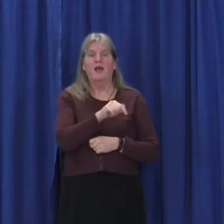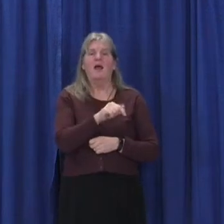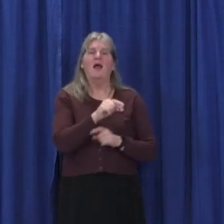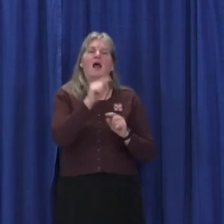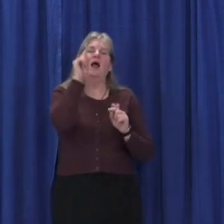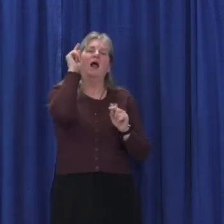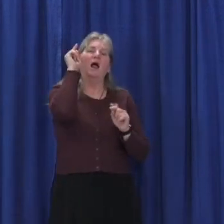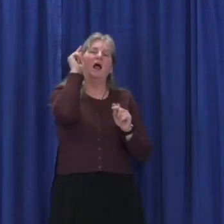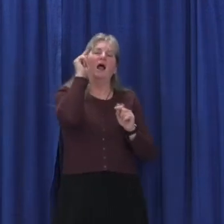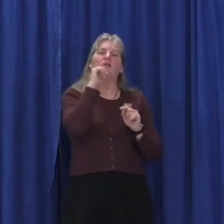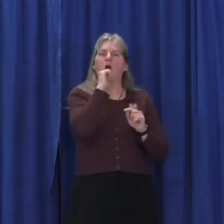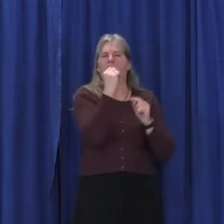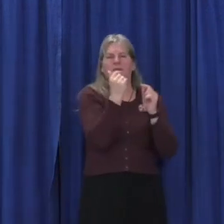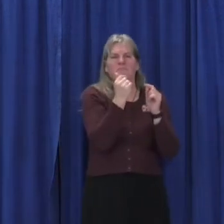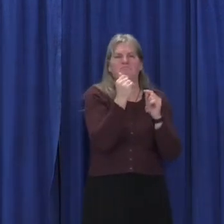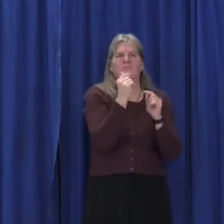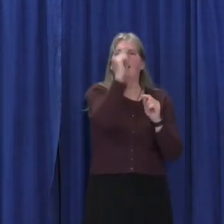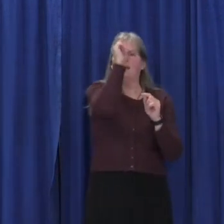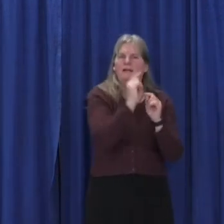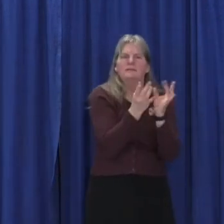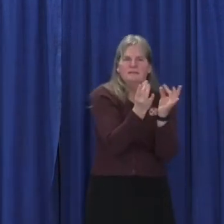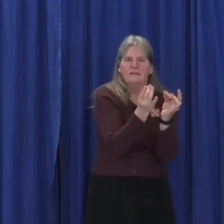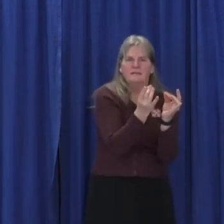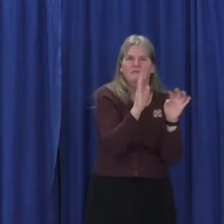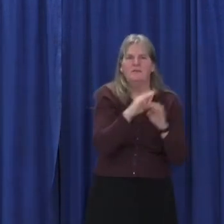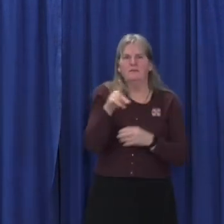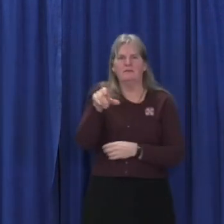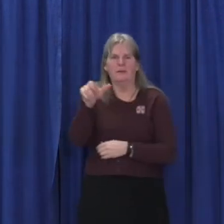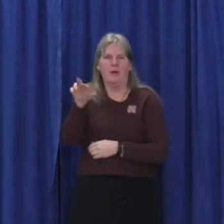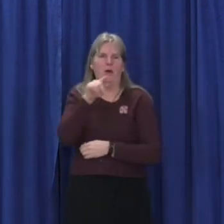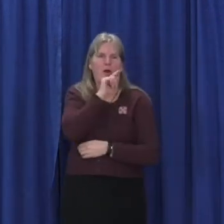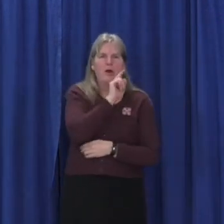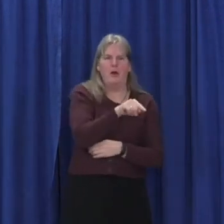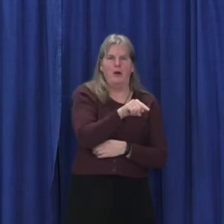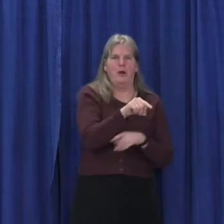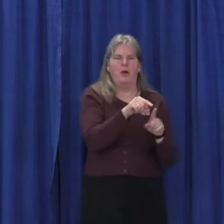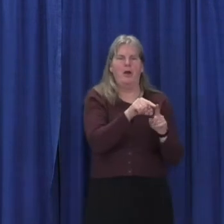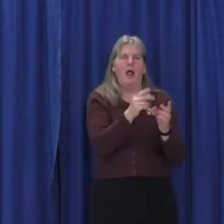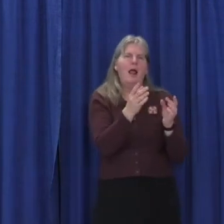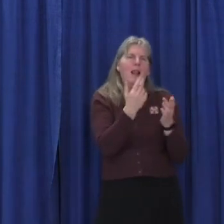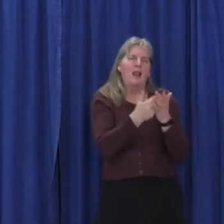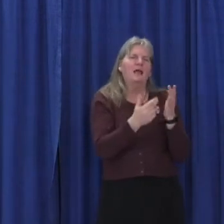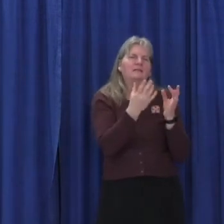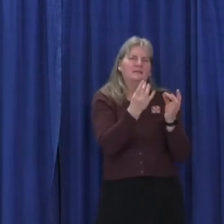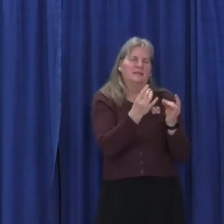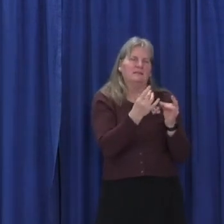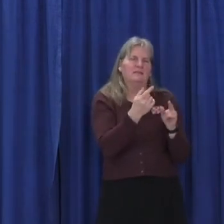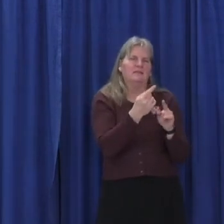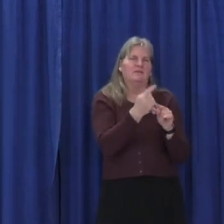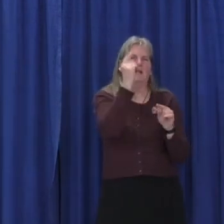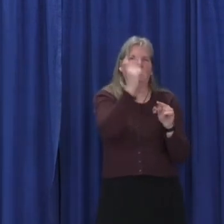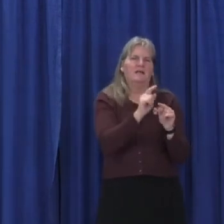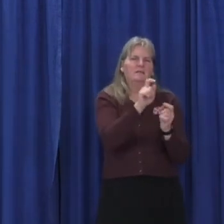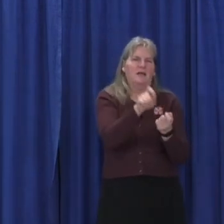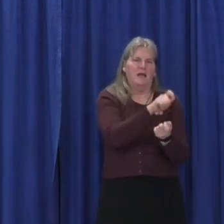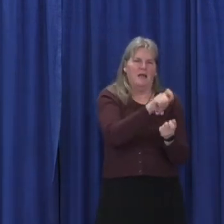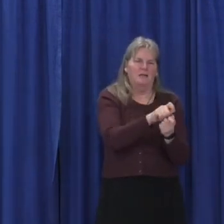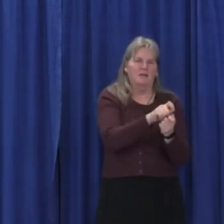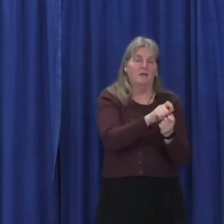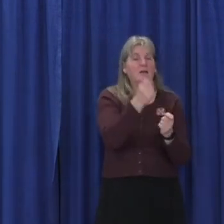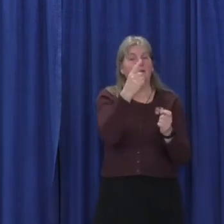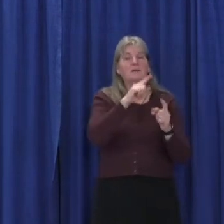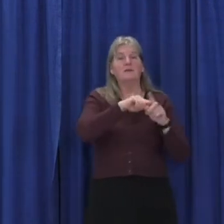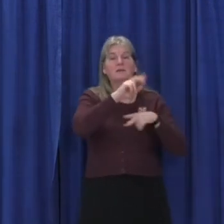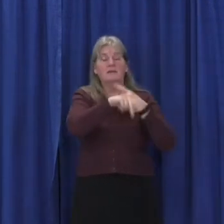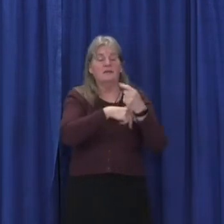as molecular tests. In fact, I'm going to preempt this by saying there's different kinds of rapid tests. So